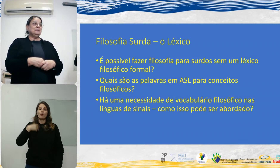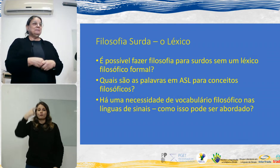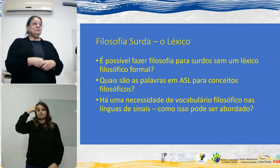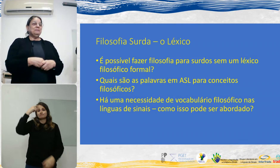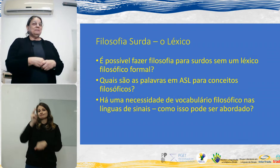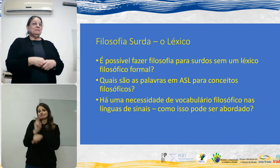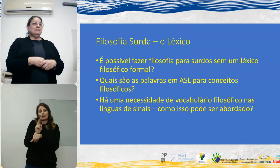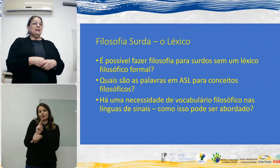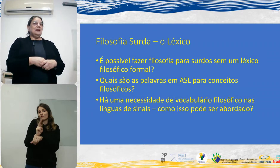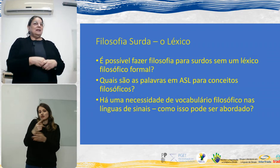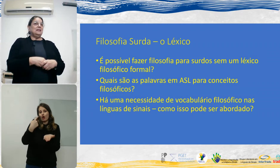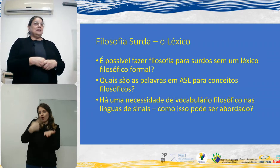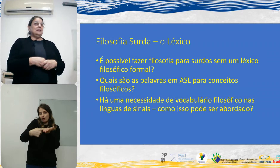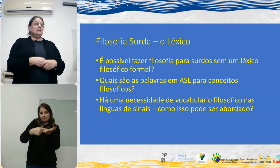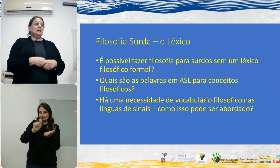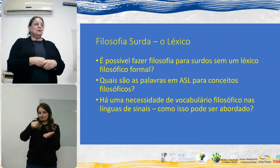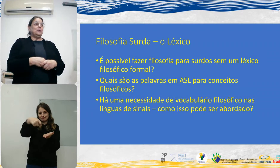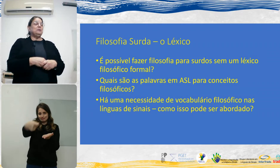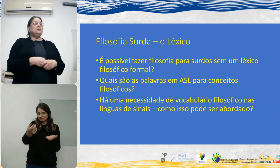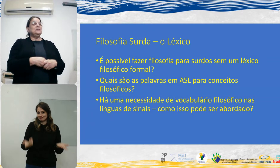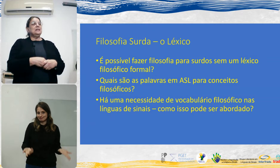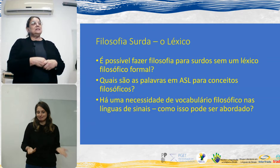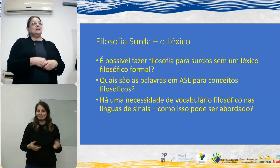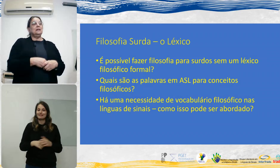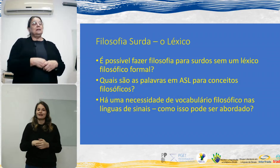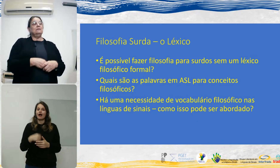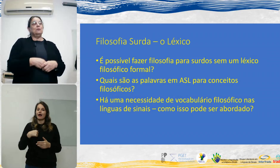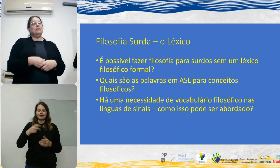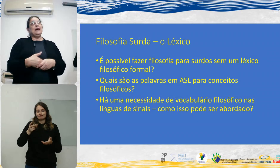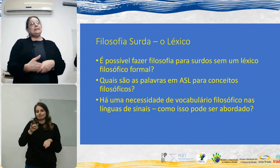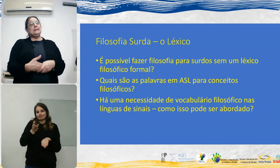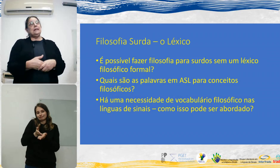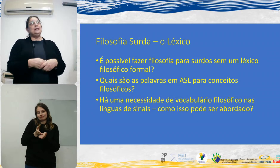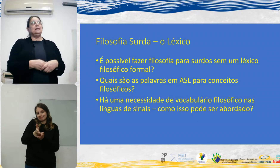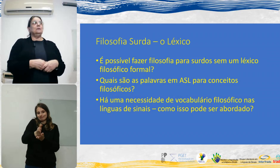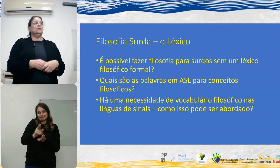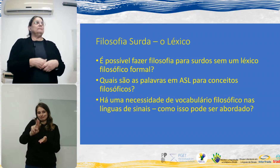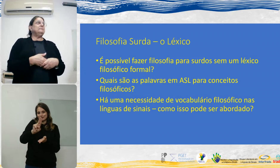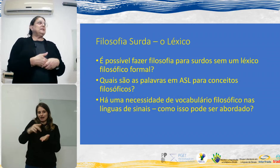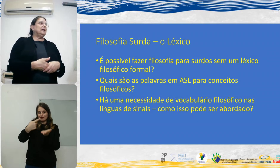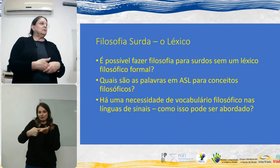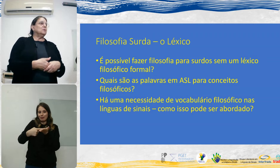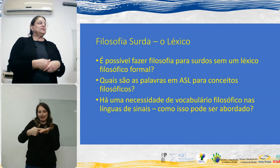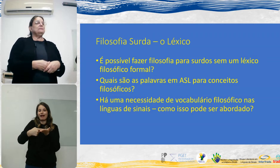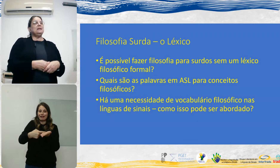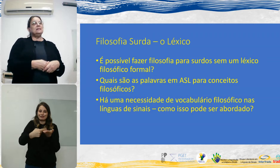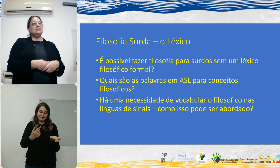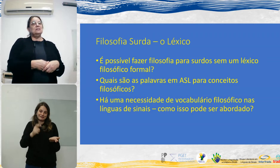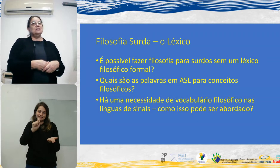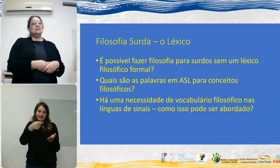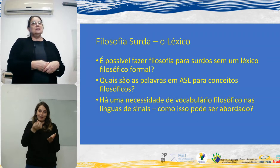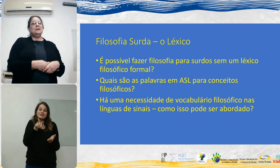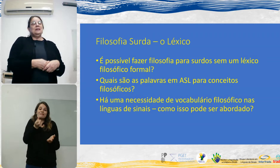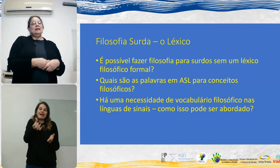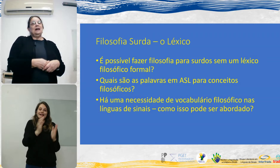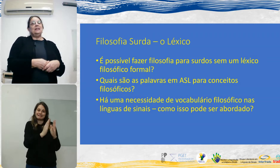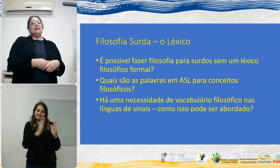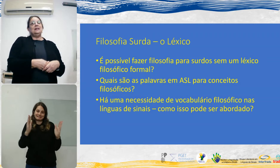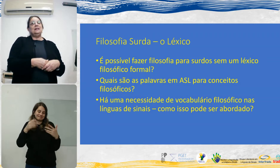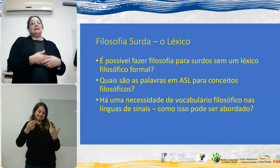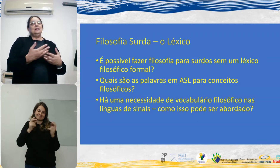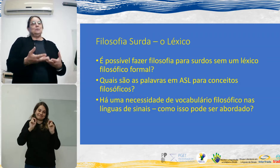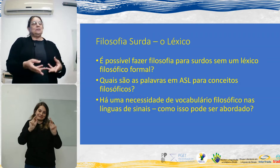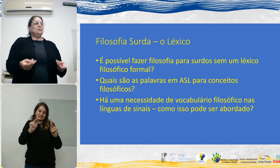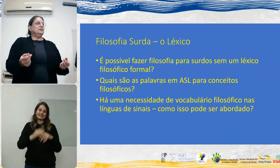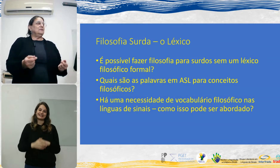sign, and then we would use that sign for that day or maybe that whole semester, and